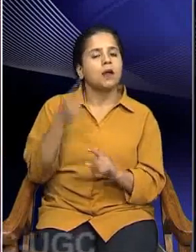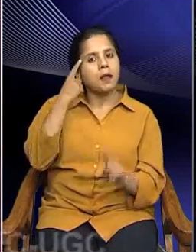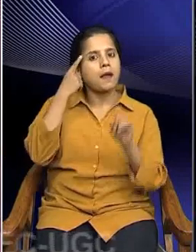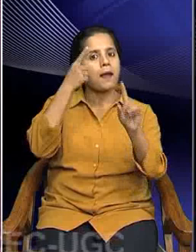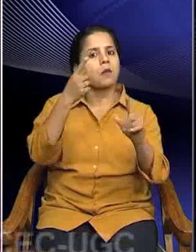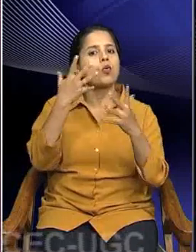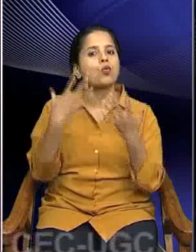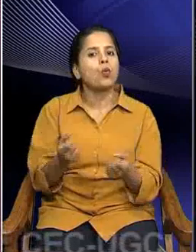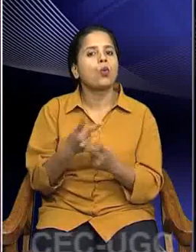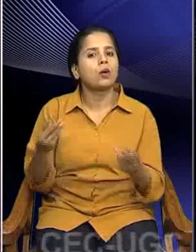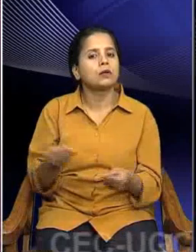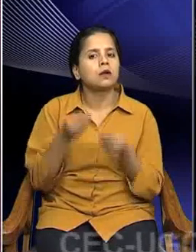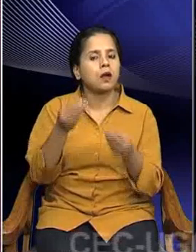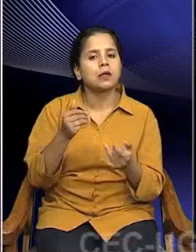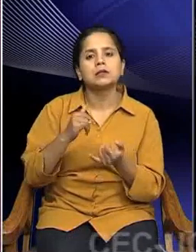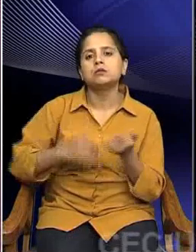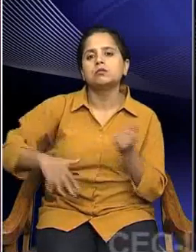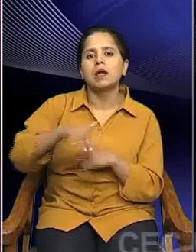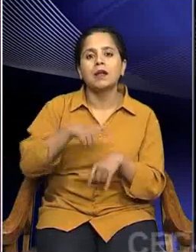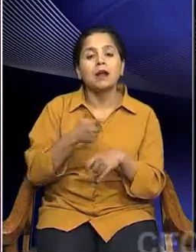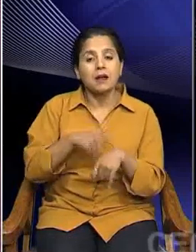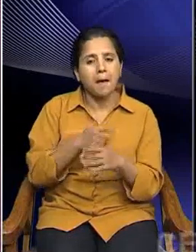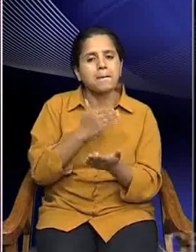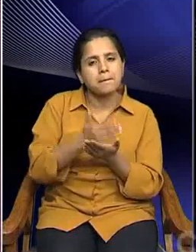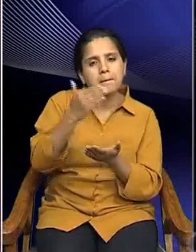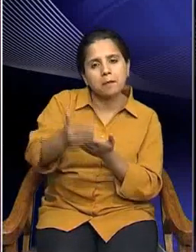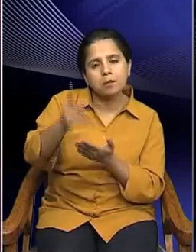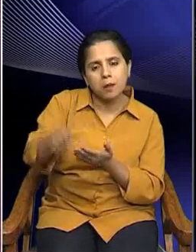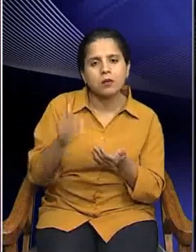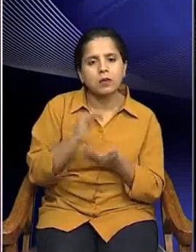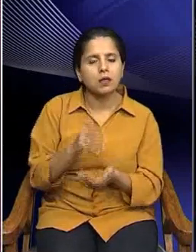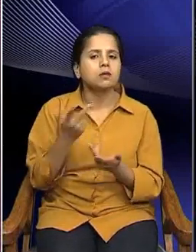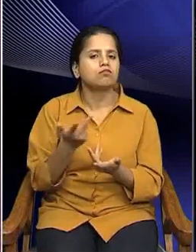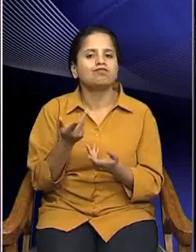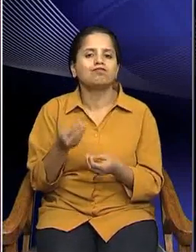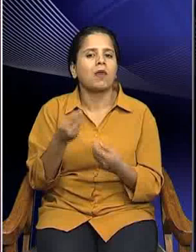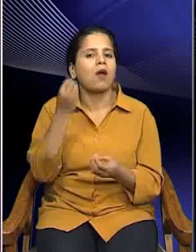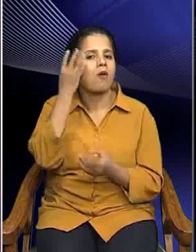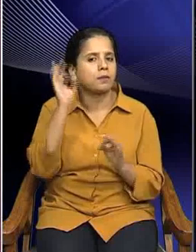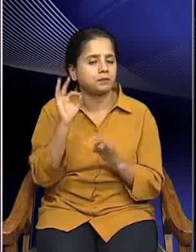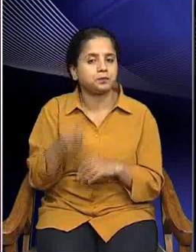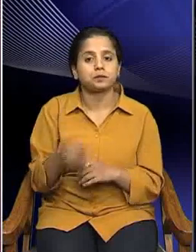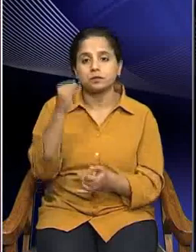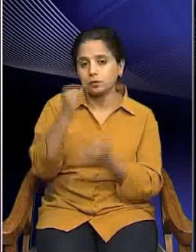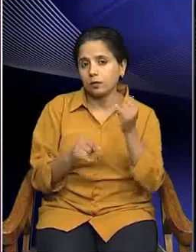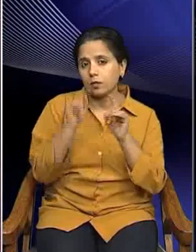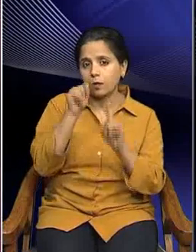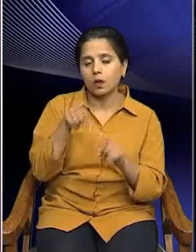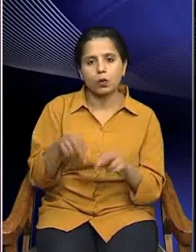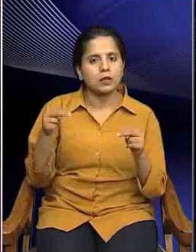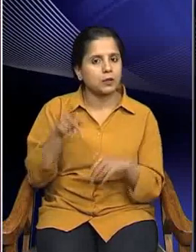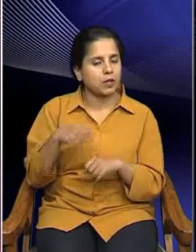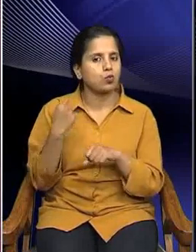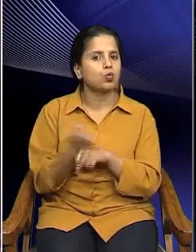point of spacing between the births. And the last point I would like to mention is that, there is a need to work